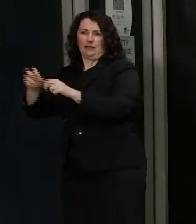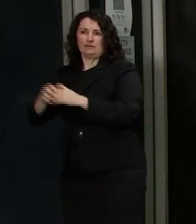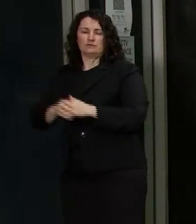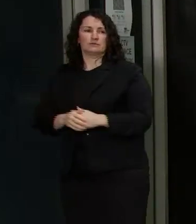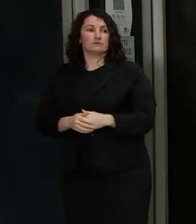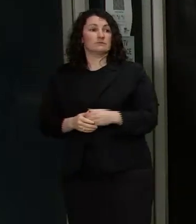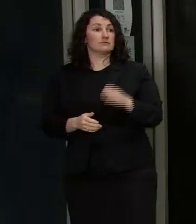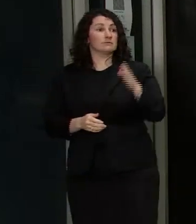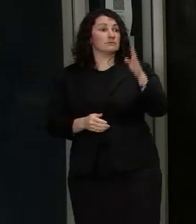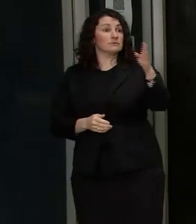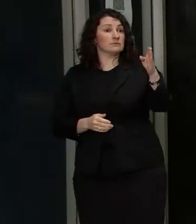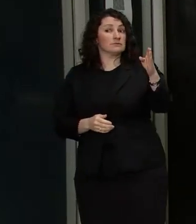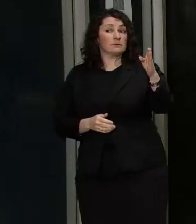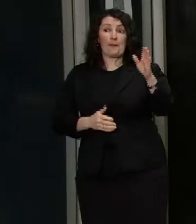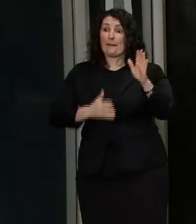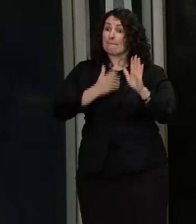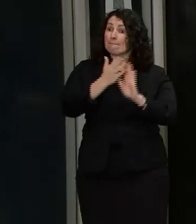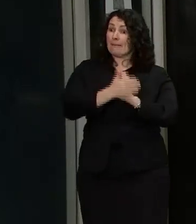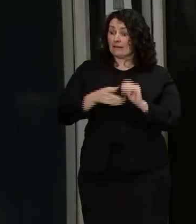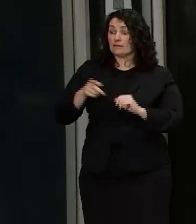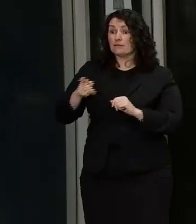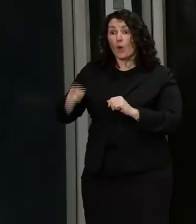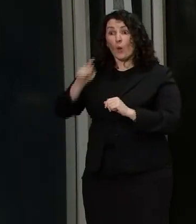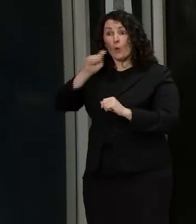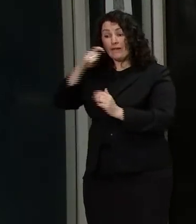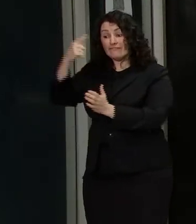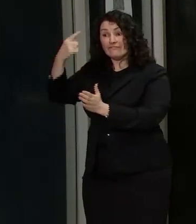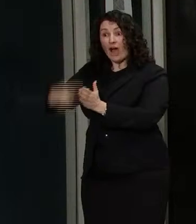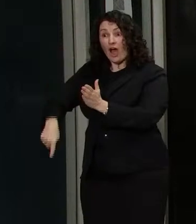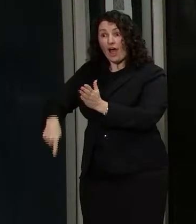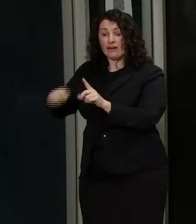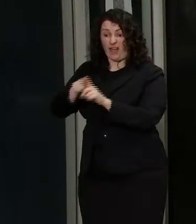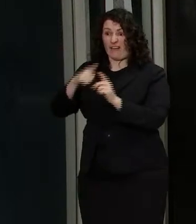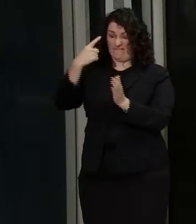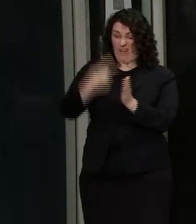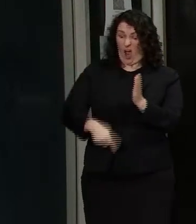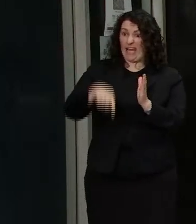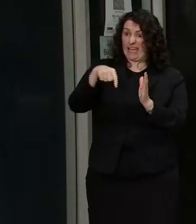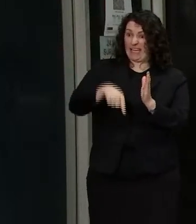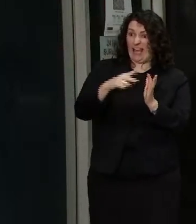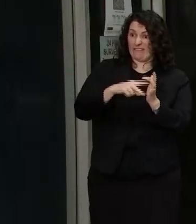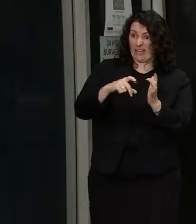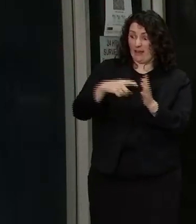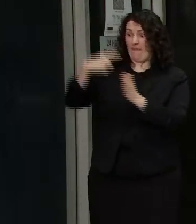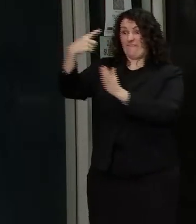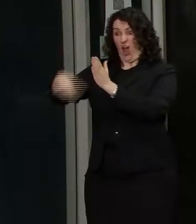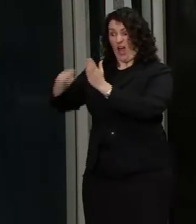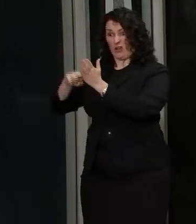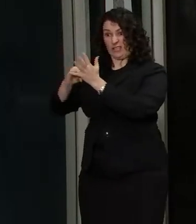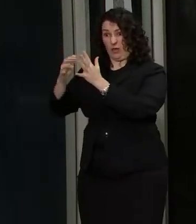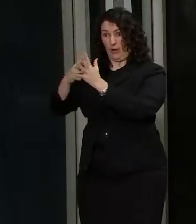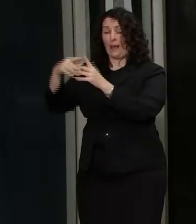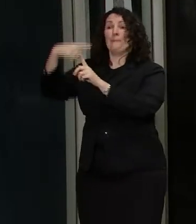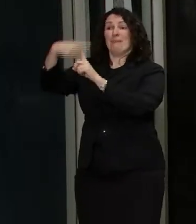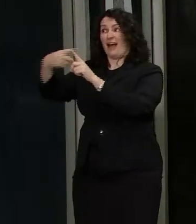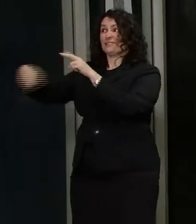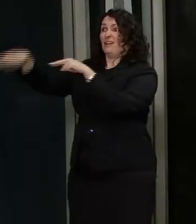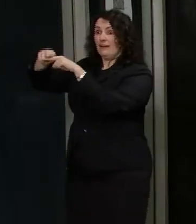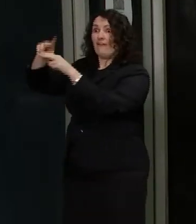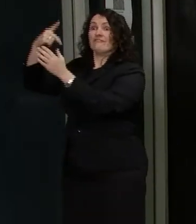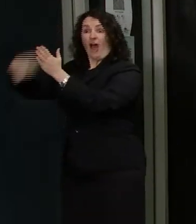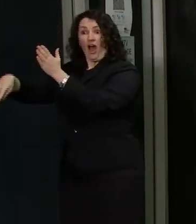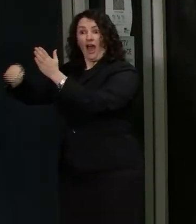fined. There was talk yesterday they might get fined in 3 jurisdictions if they broke the rules. They're not going to be fined here because they're allowed to relocate.